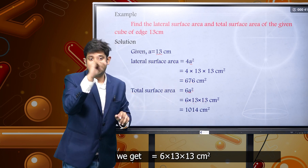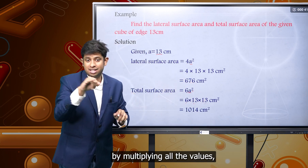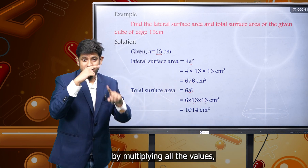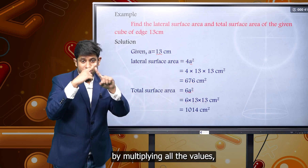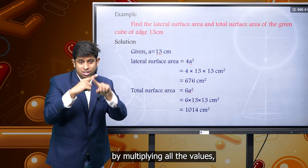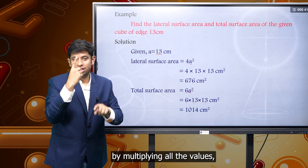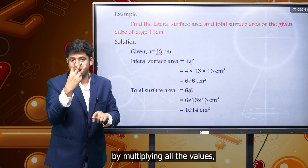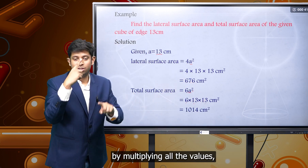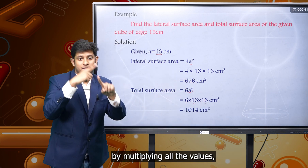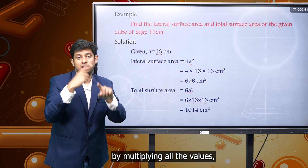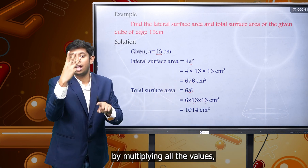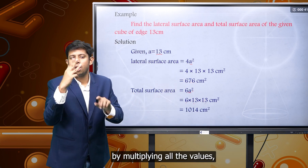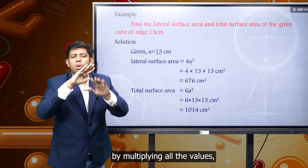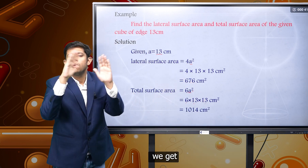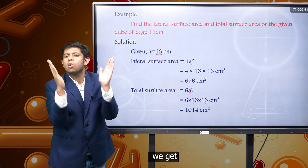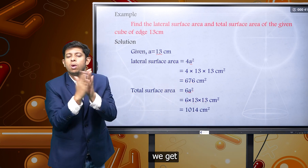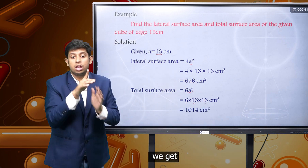By multiplying all the values, we get